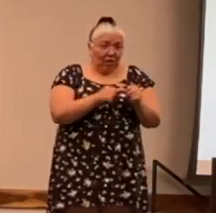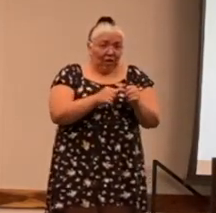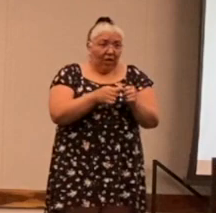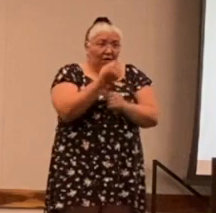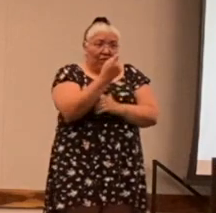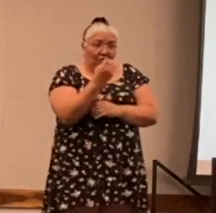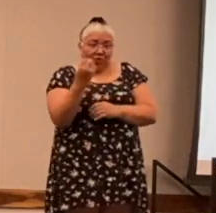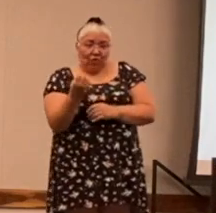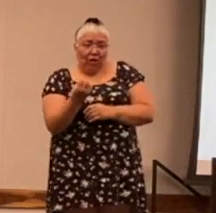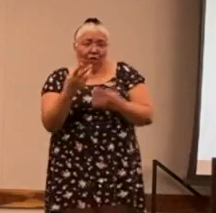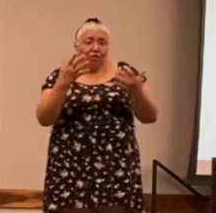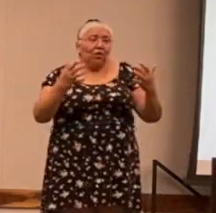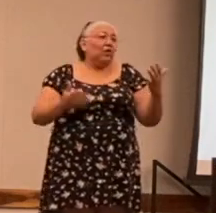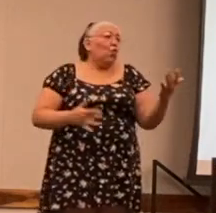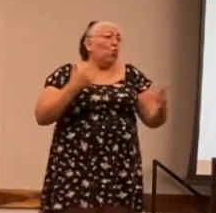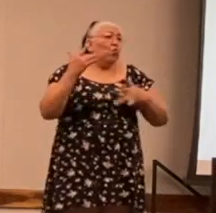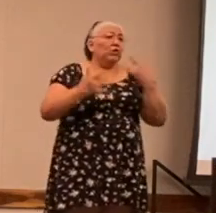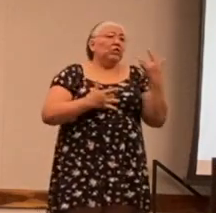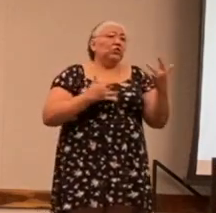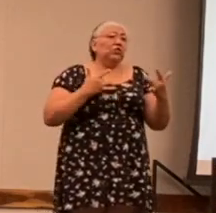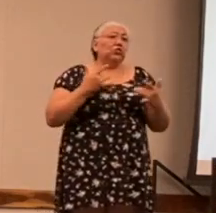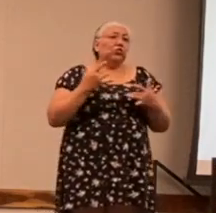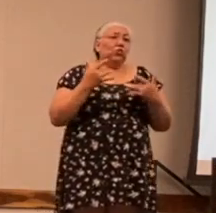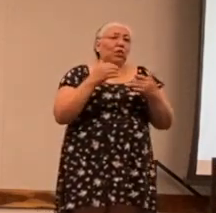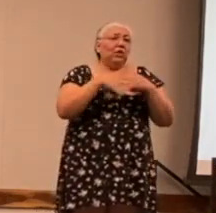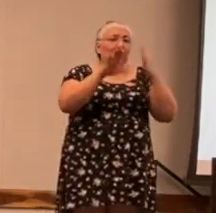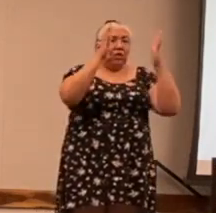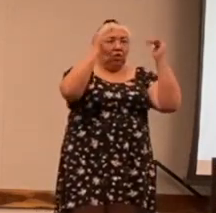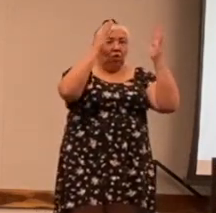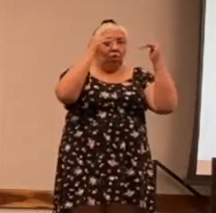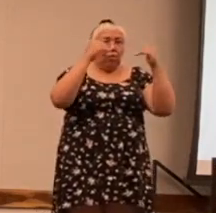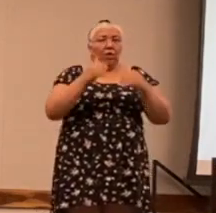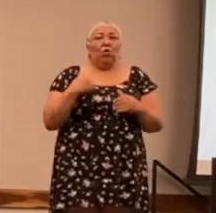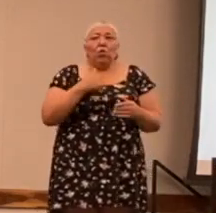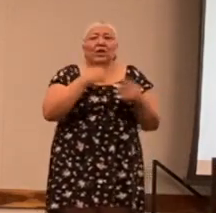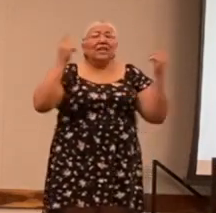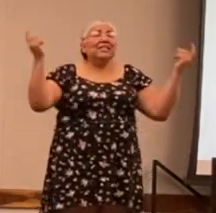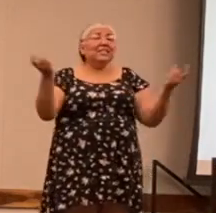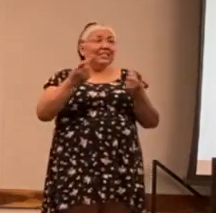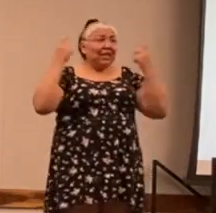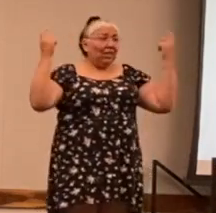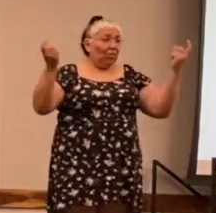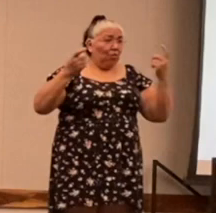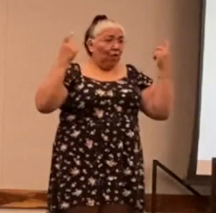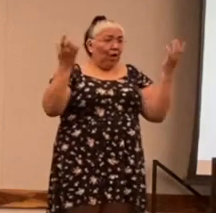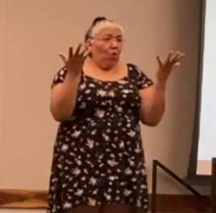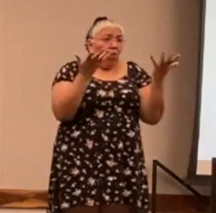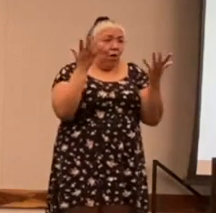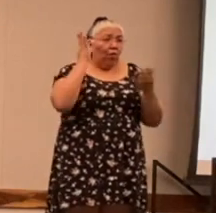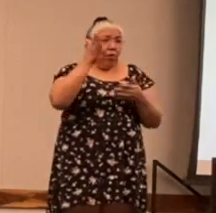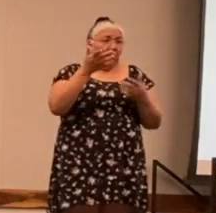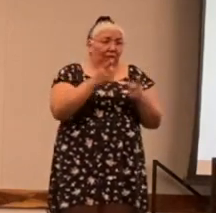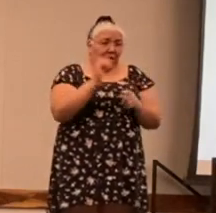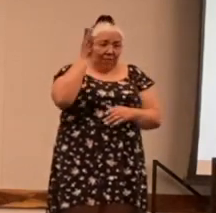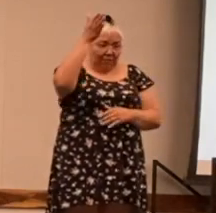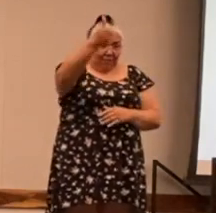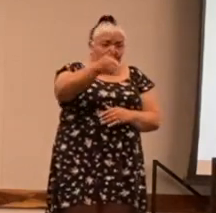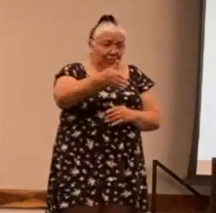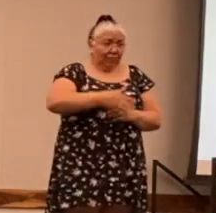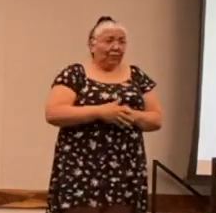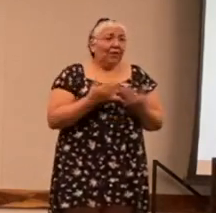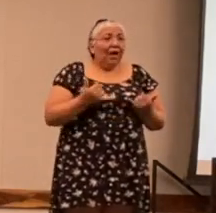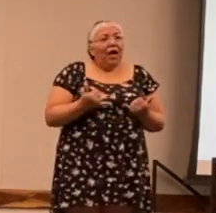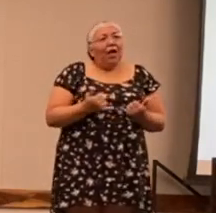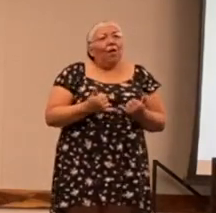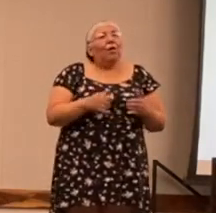12, it says, "Rejoice in hope." It means that we need to celebrate what is to come. Right? It